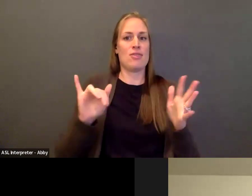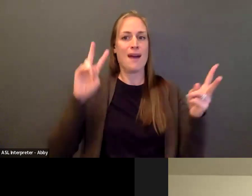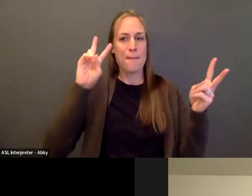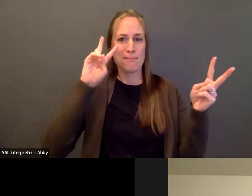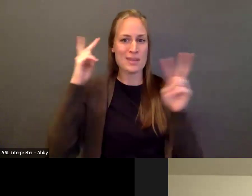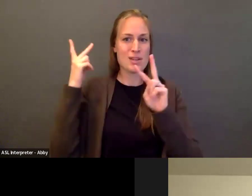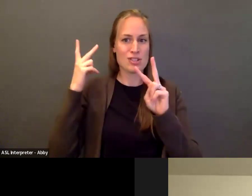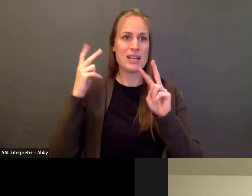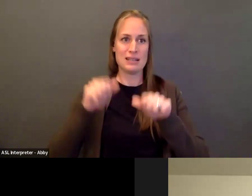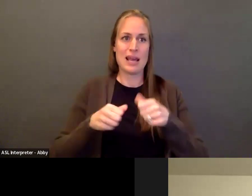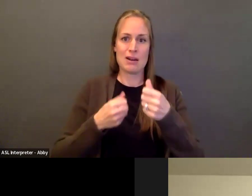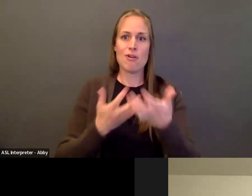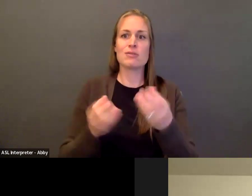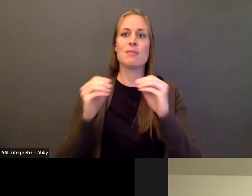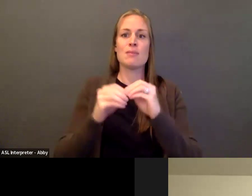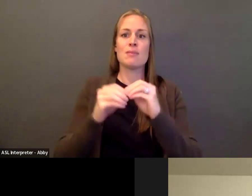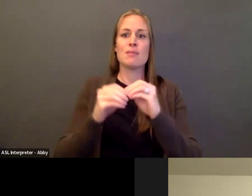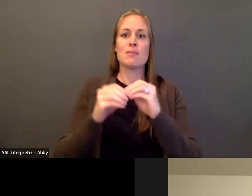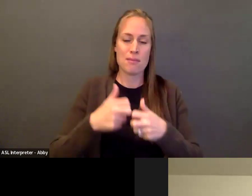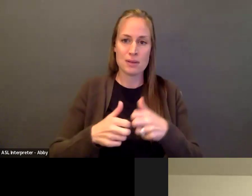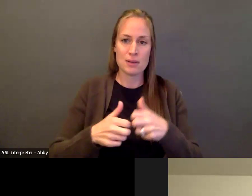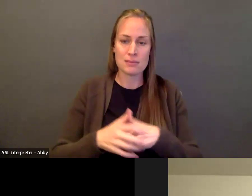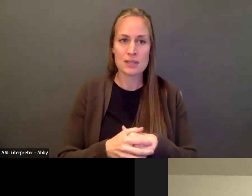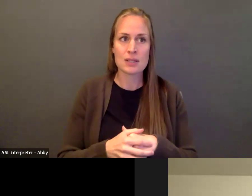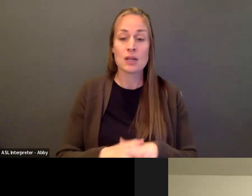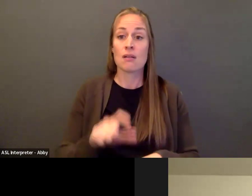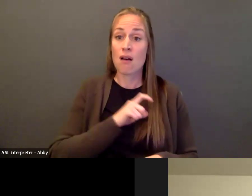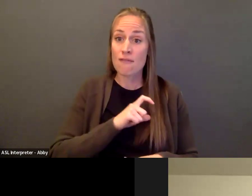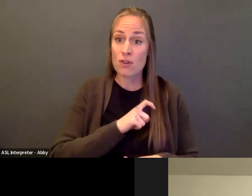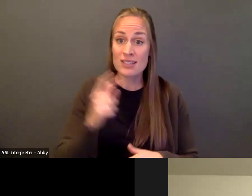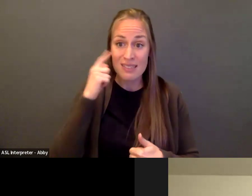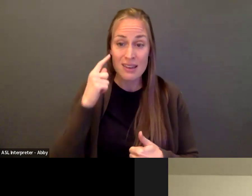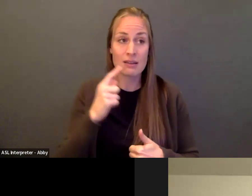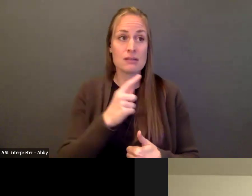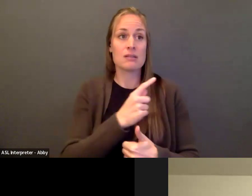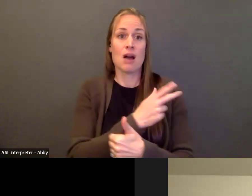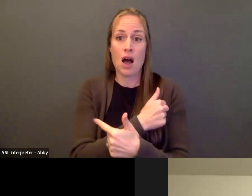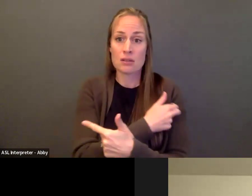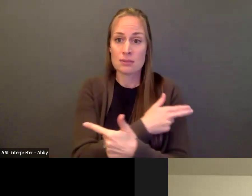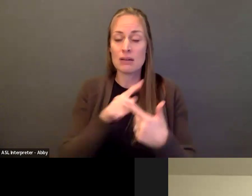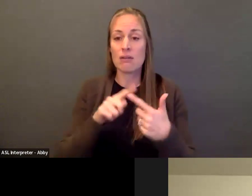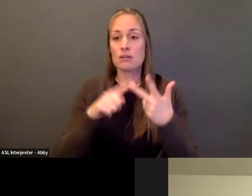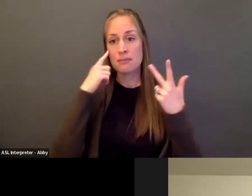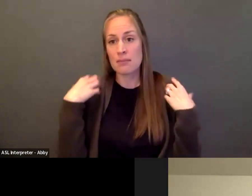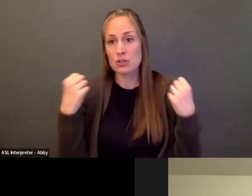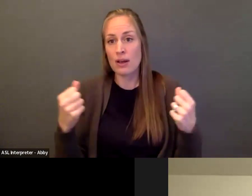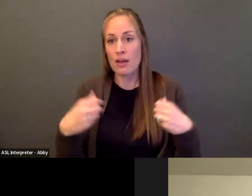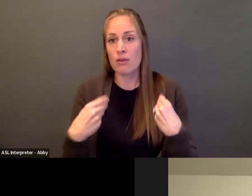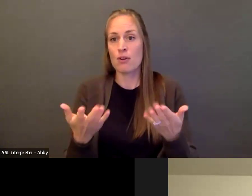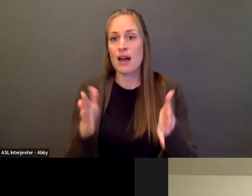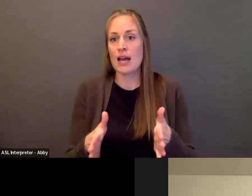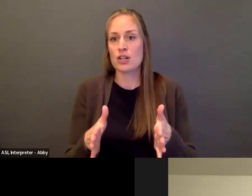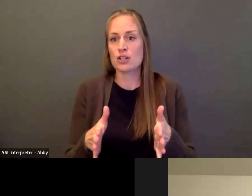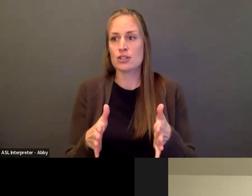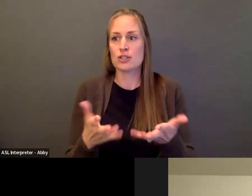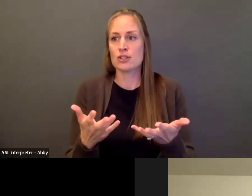really problematic. Law enforcement can think it, hospitals, mental health providers, this diagnostic